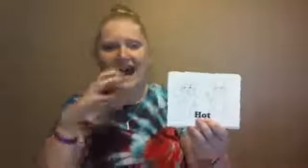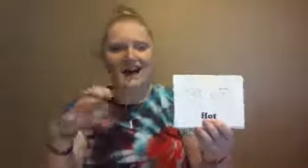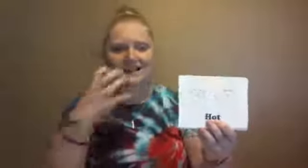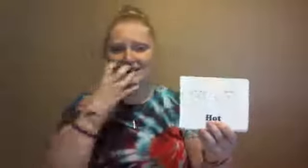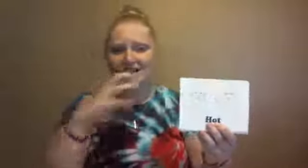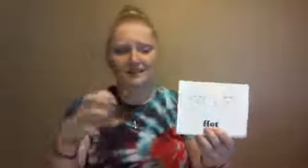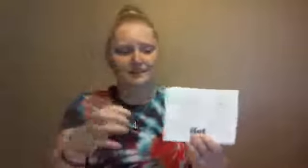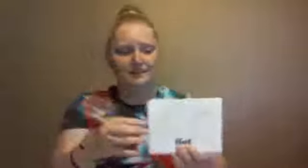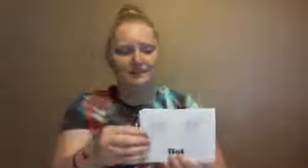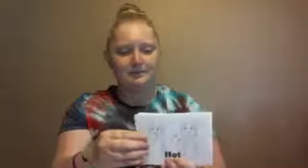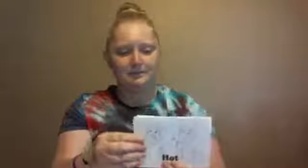hot,